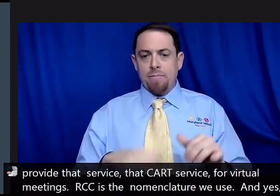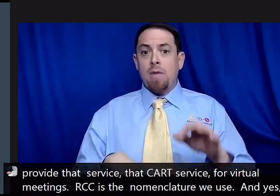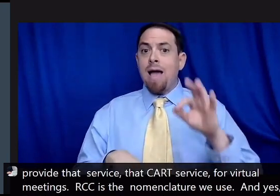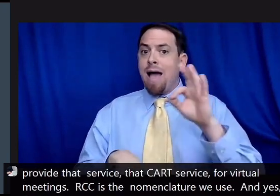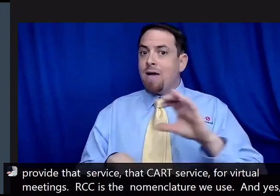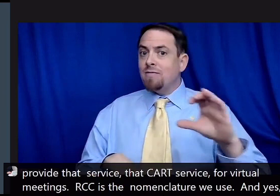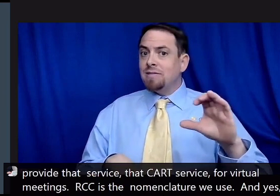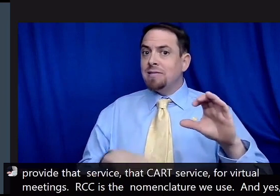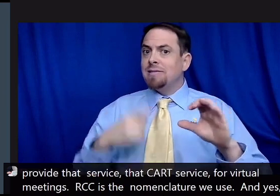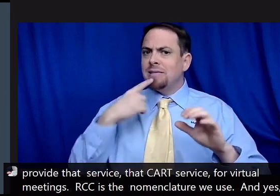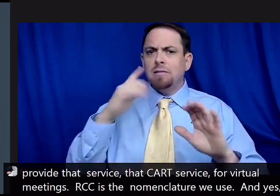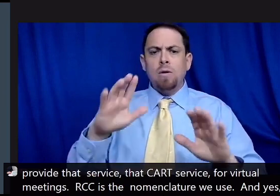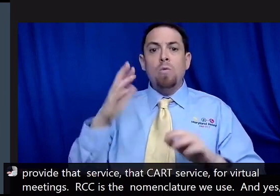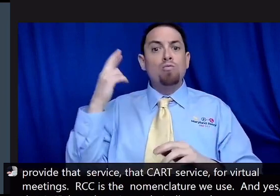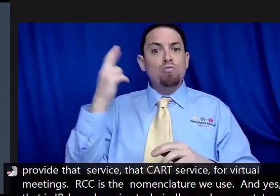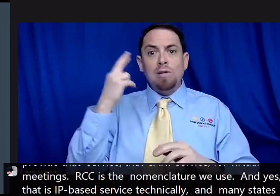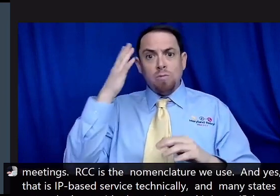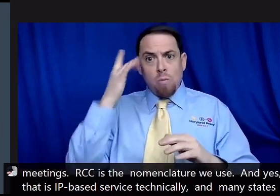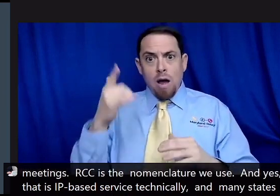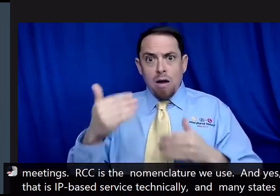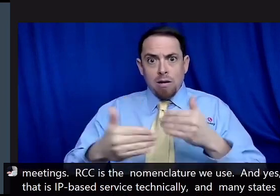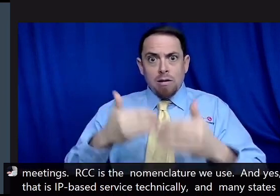service.